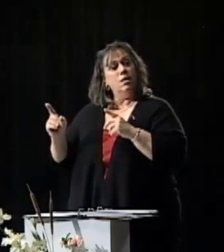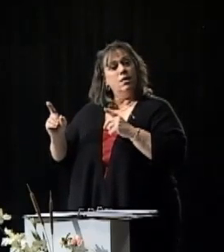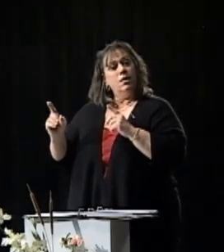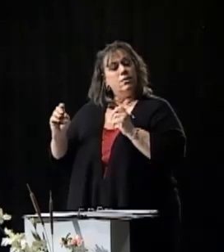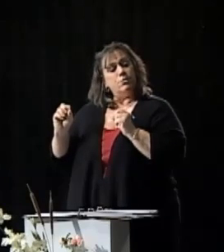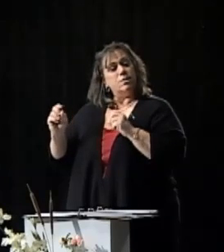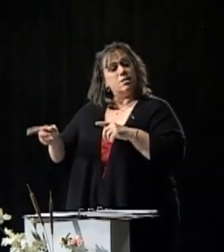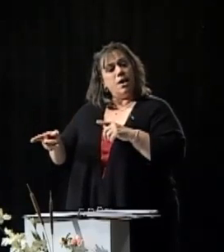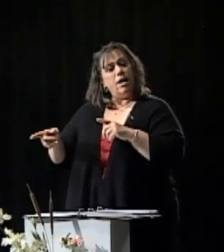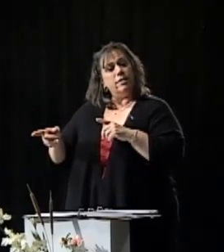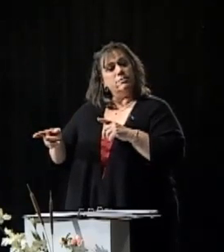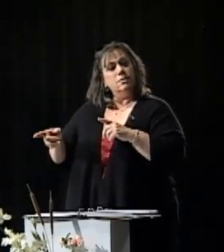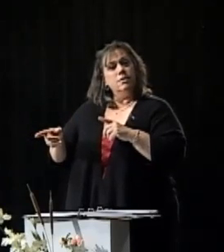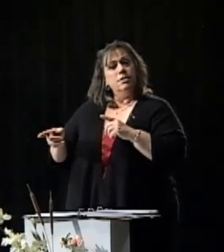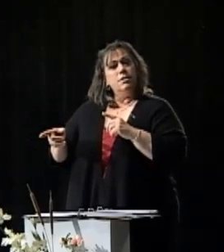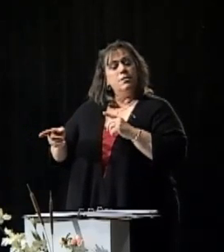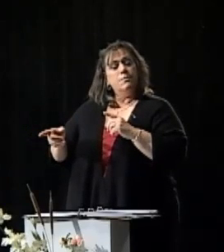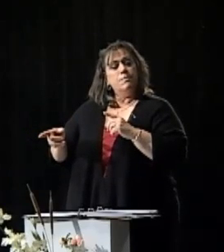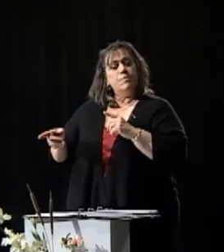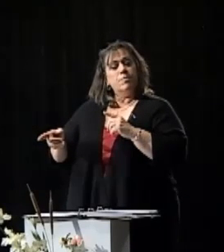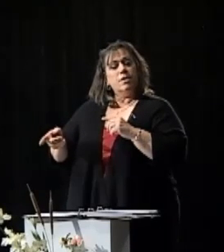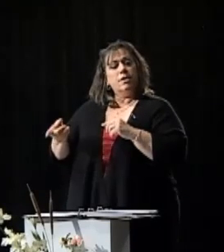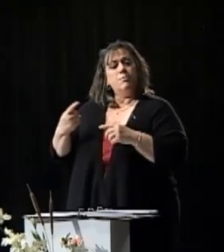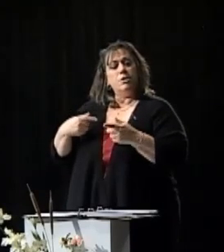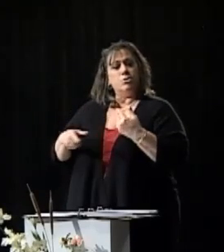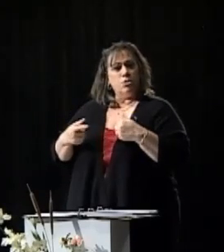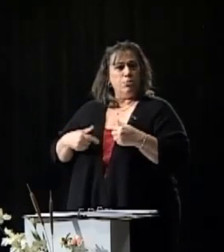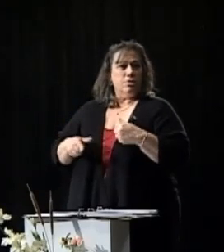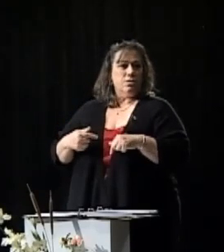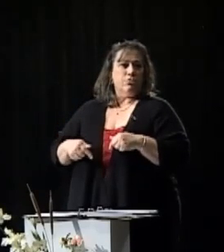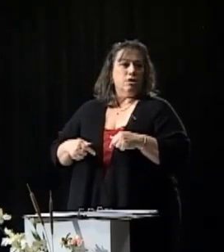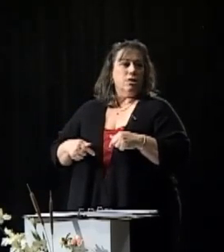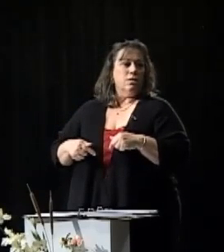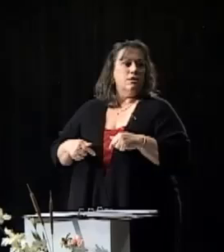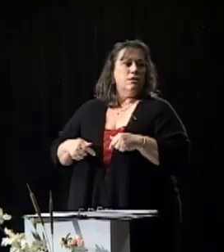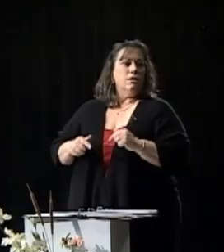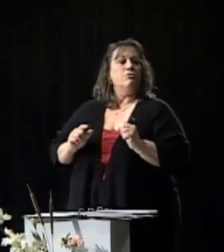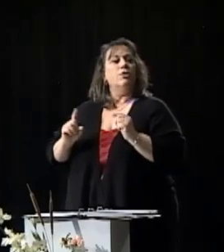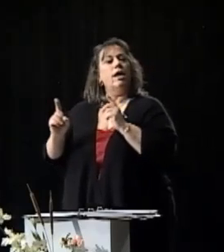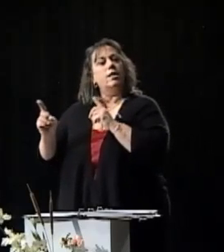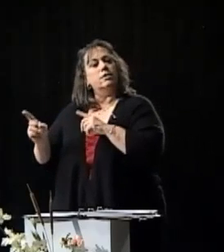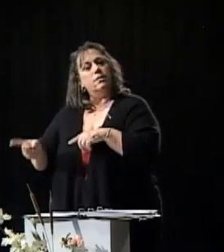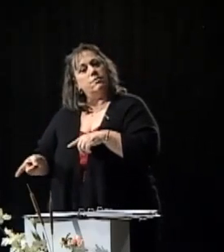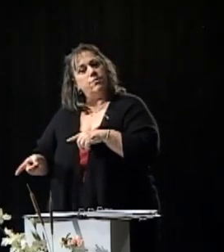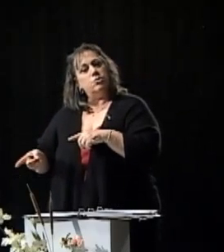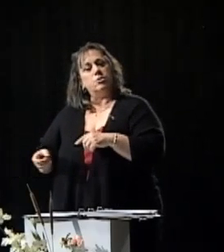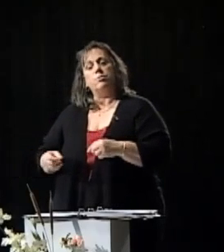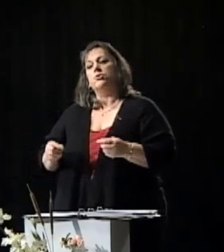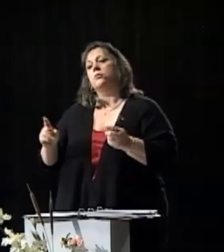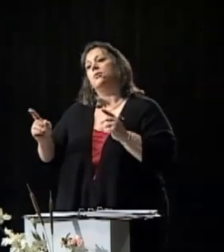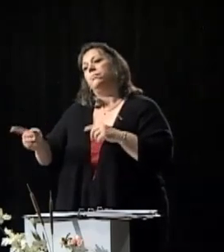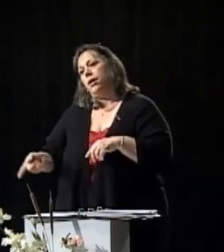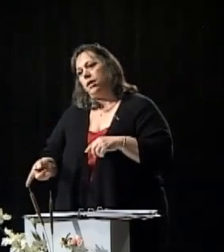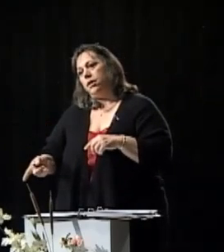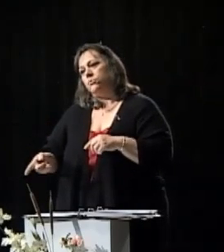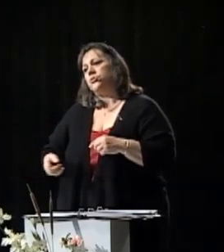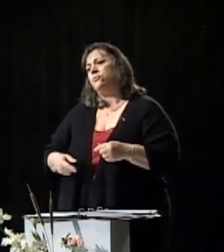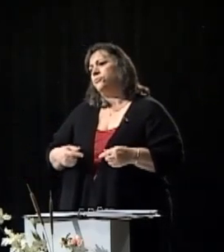you know, a sign can be interpreted differently if you're adding in the facial expressions and the body language. So those